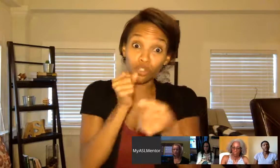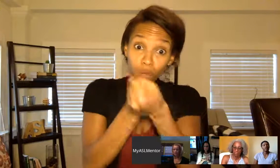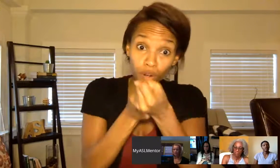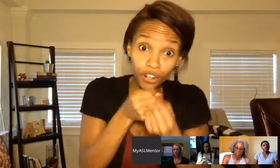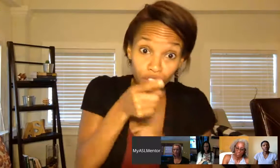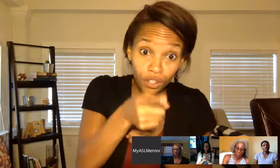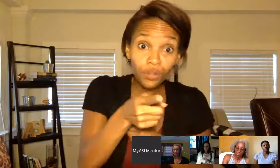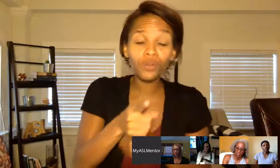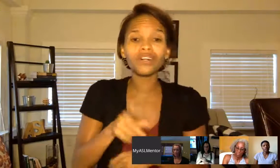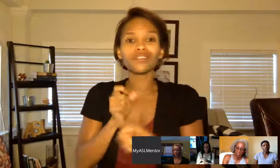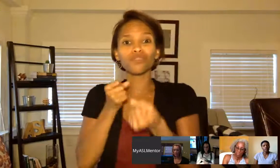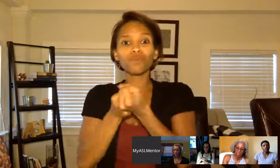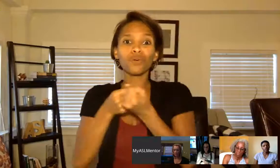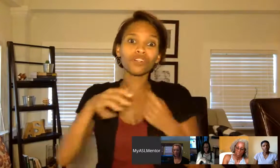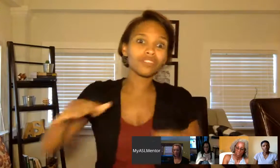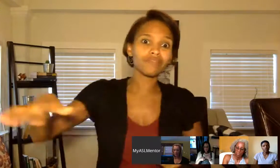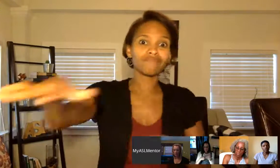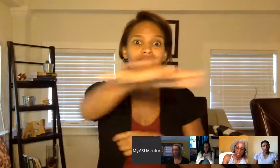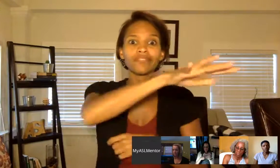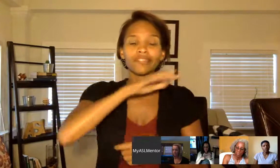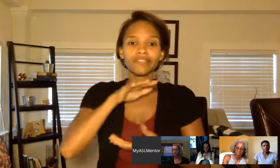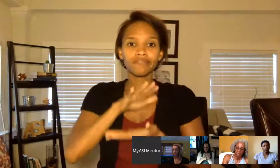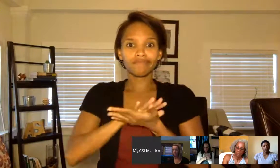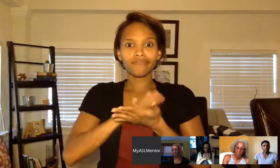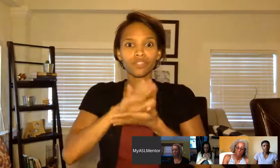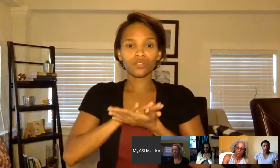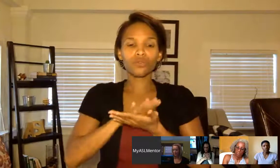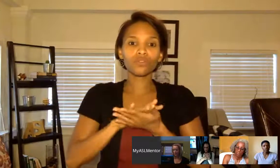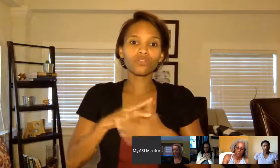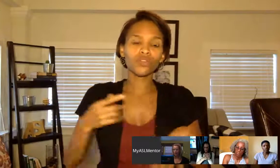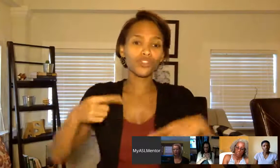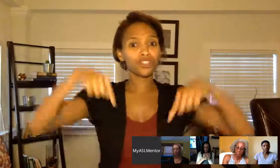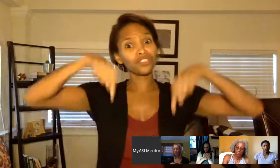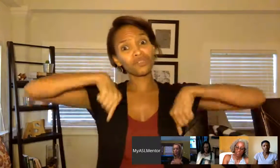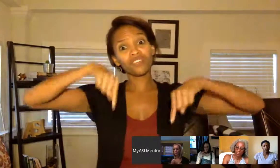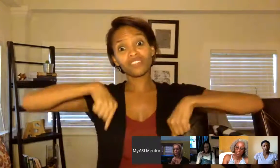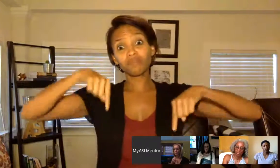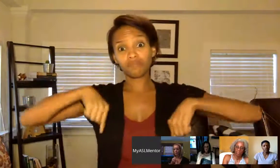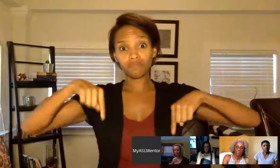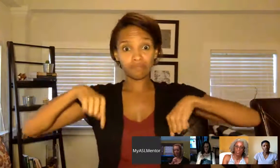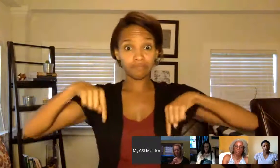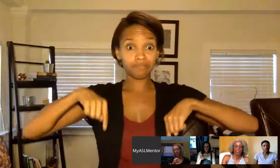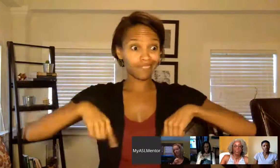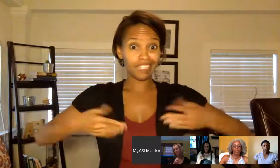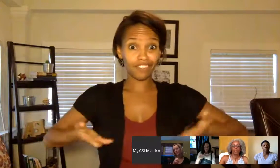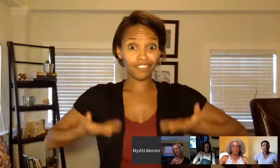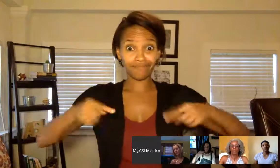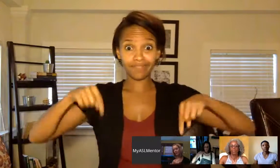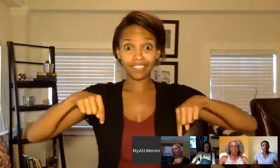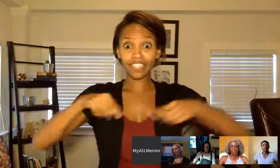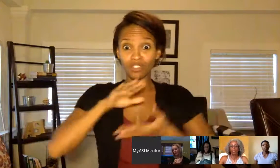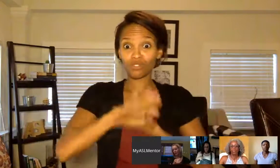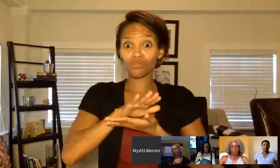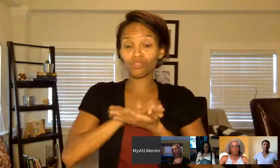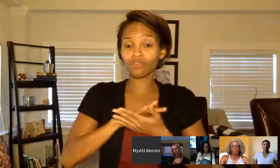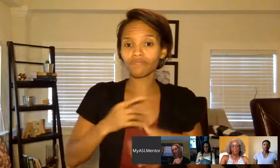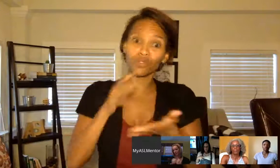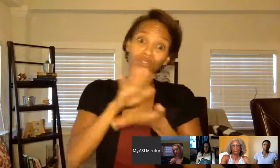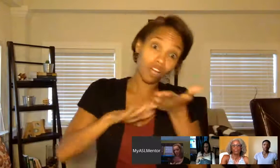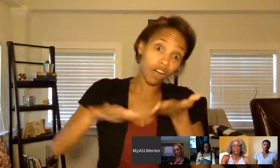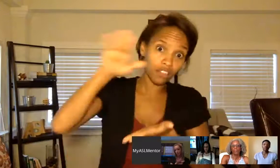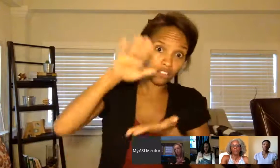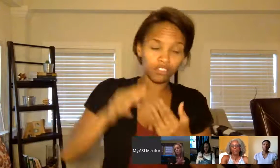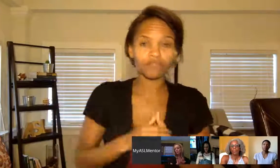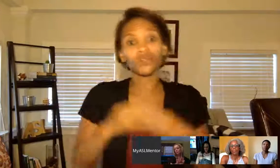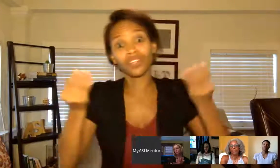Should support you and support the school. Or you could do even here, the school, or